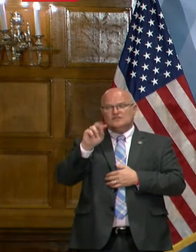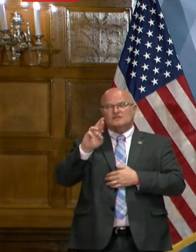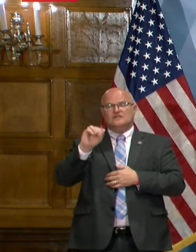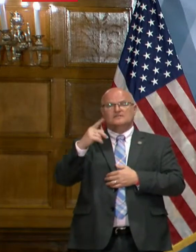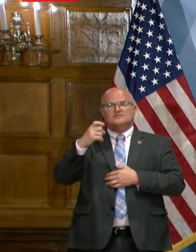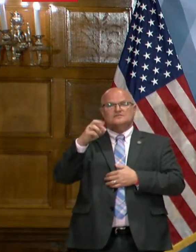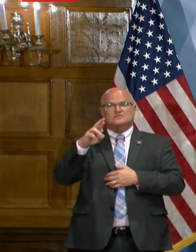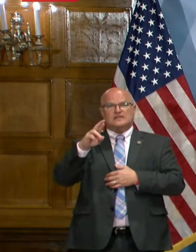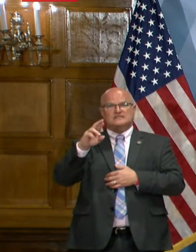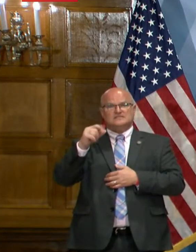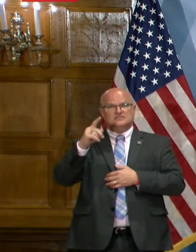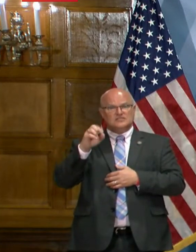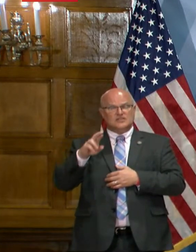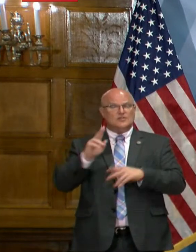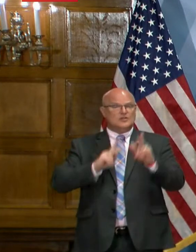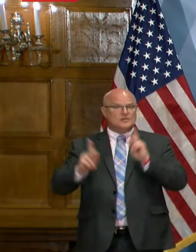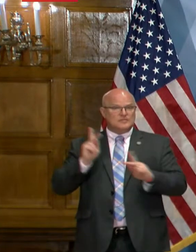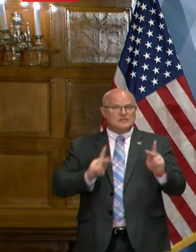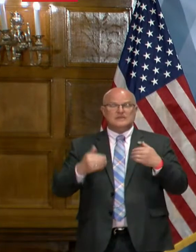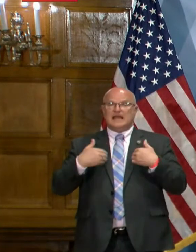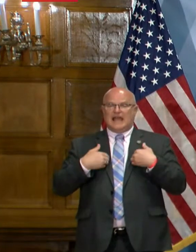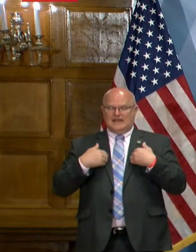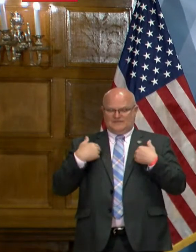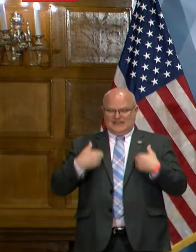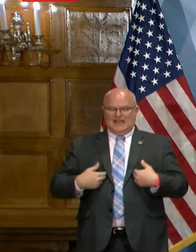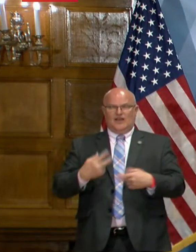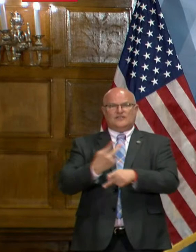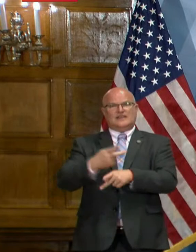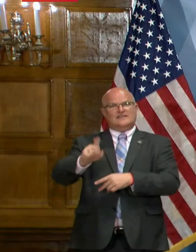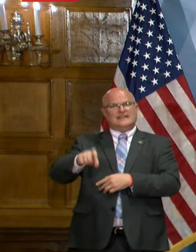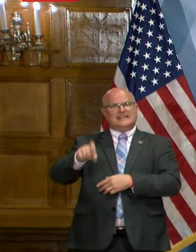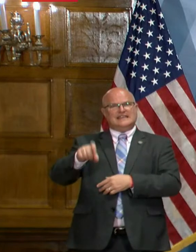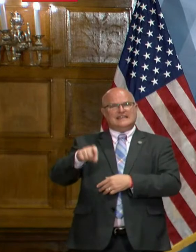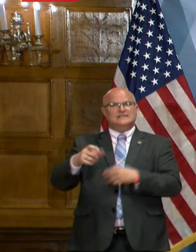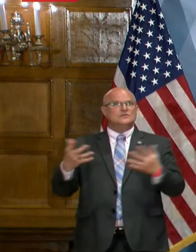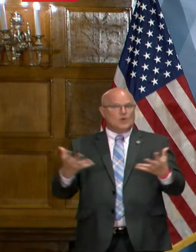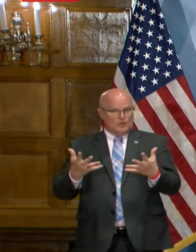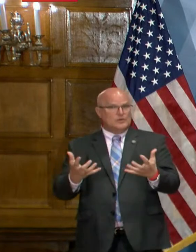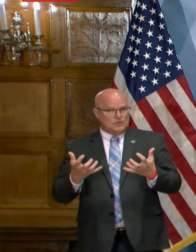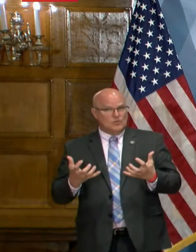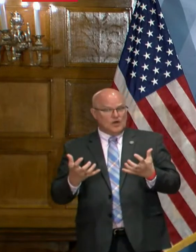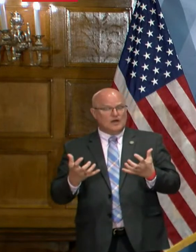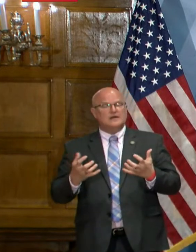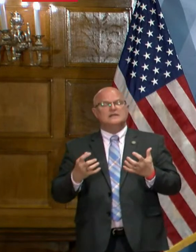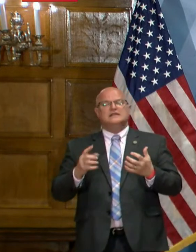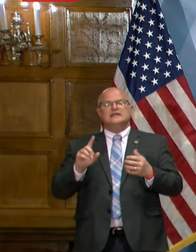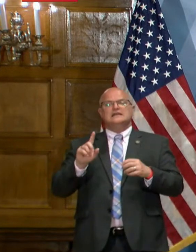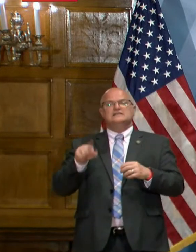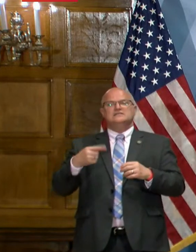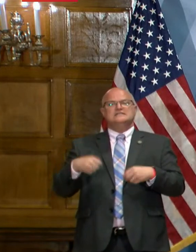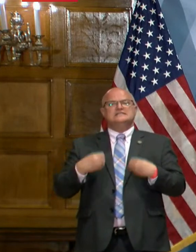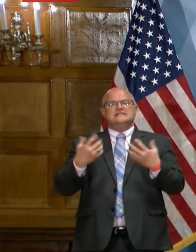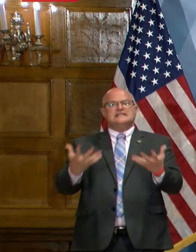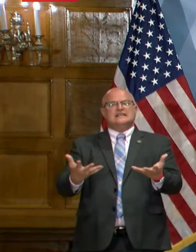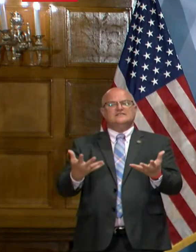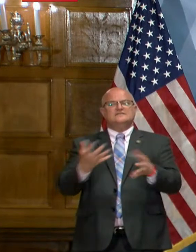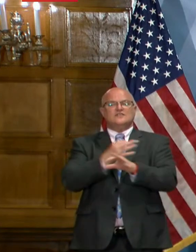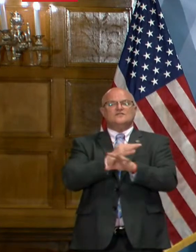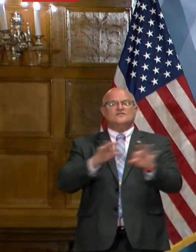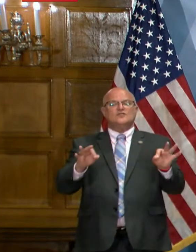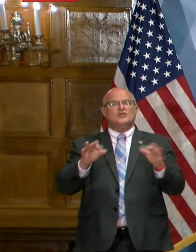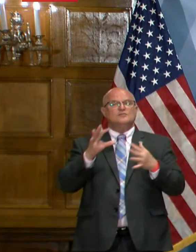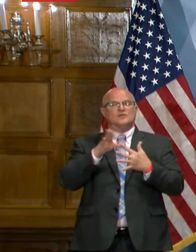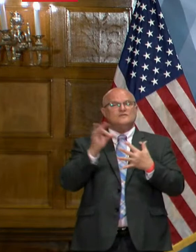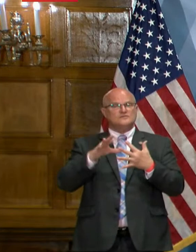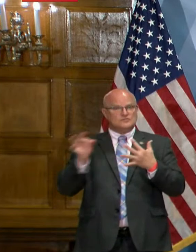transgender individuals to have the health care that they need, which is what we want. It just gives a freedom